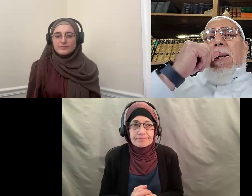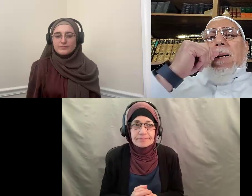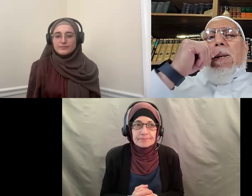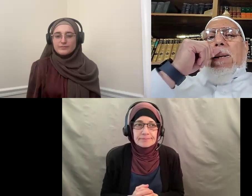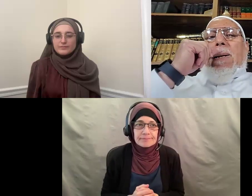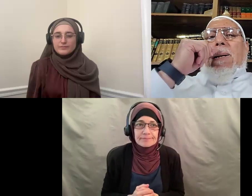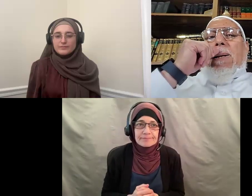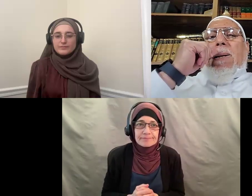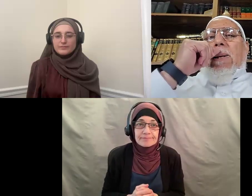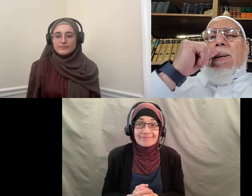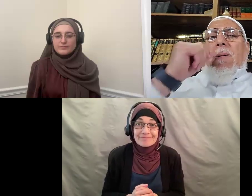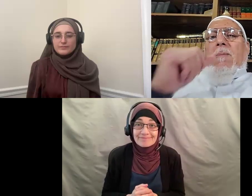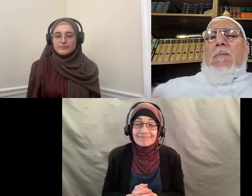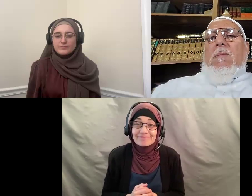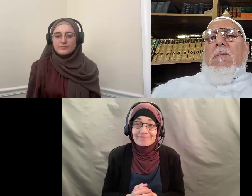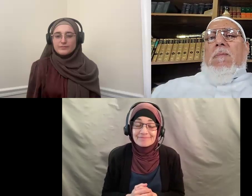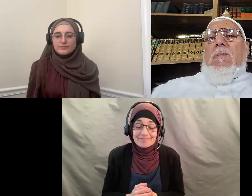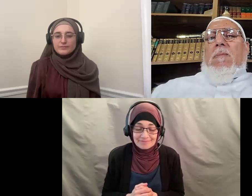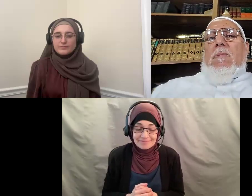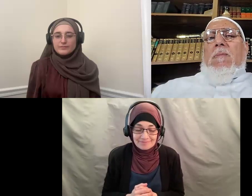So Allah